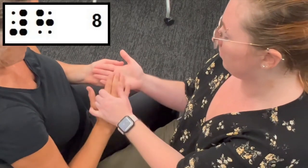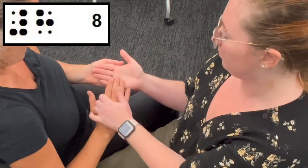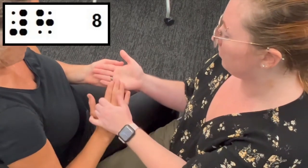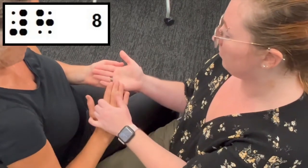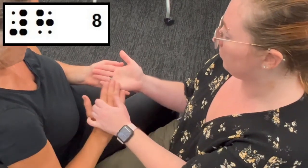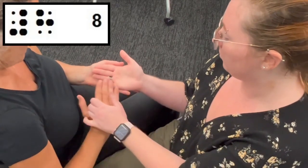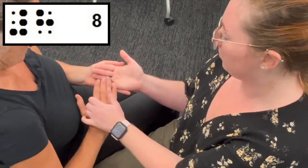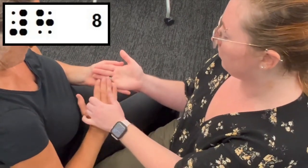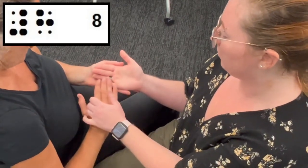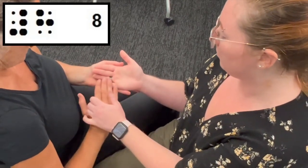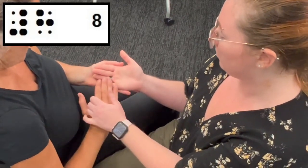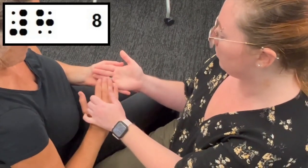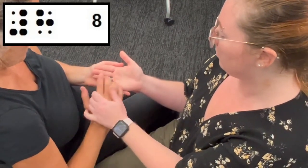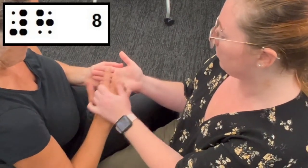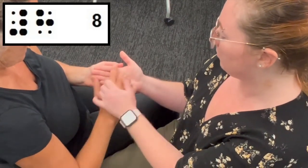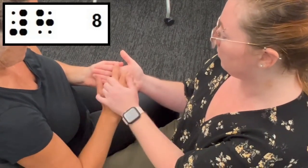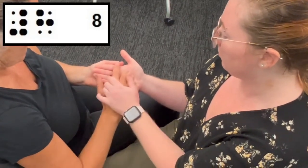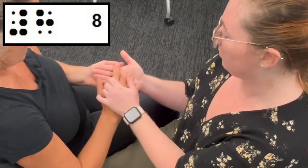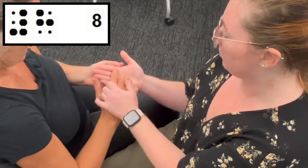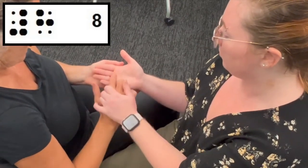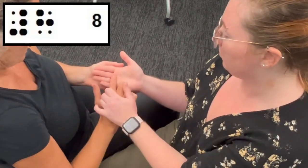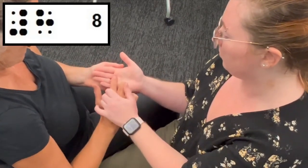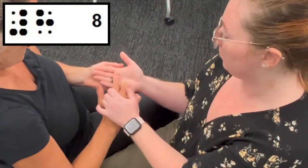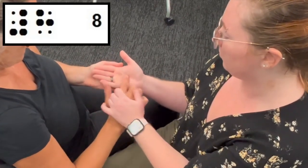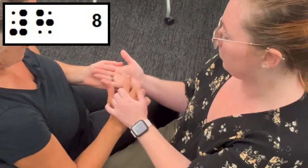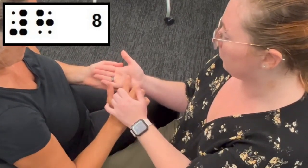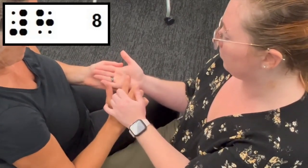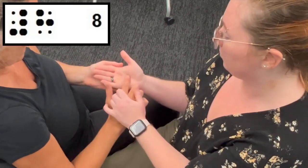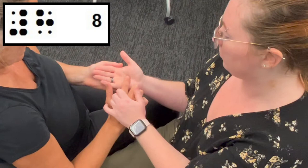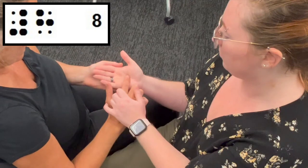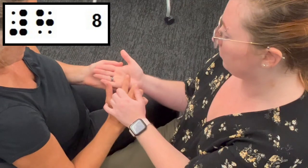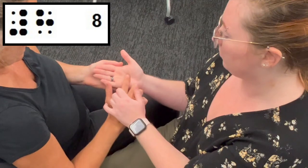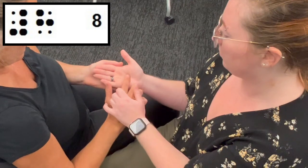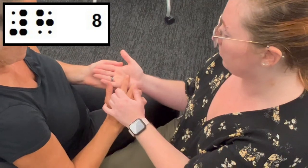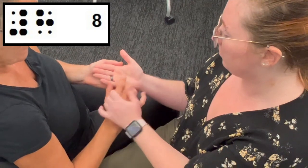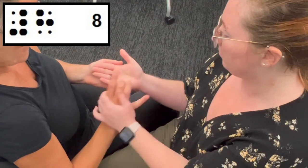8 is dots 1, 2, and 5.